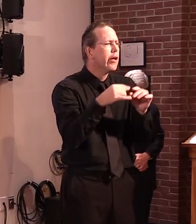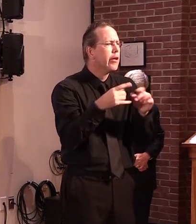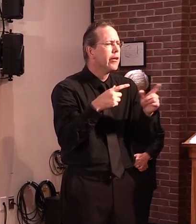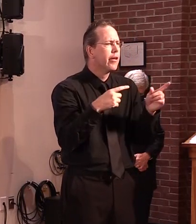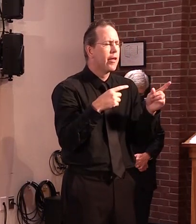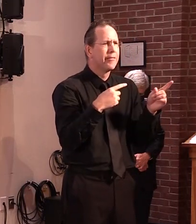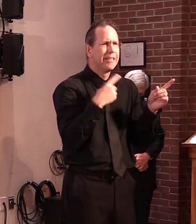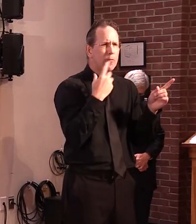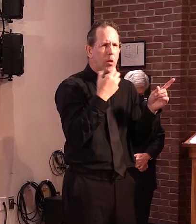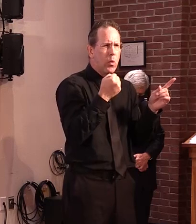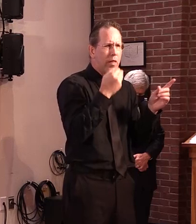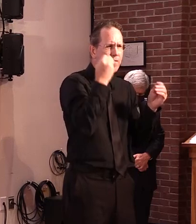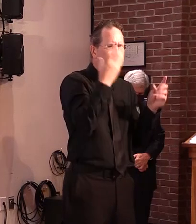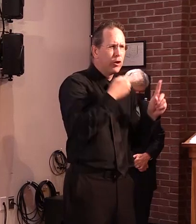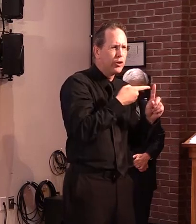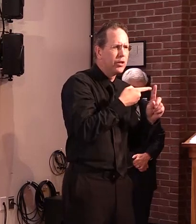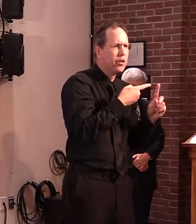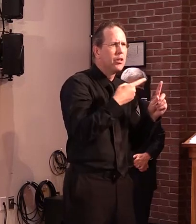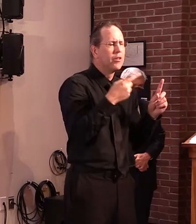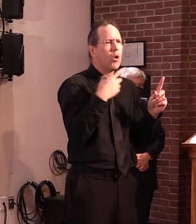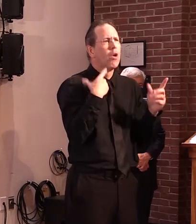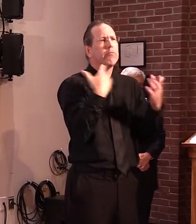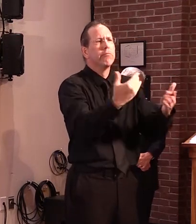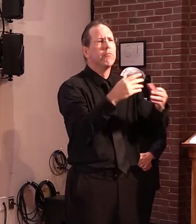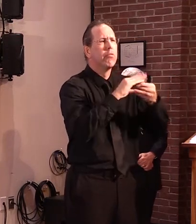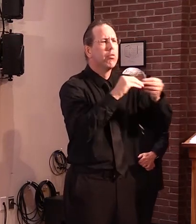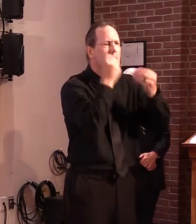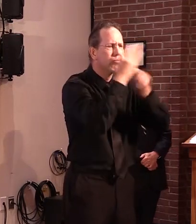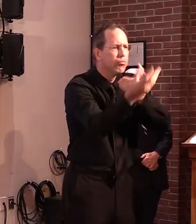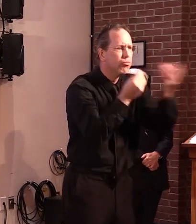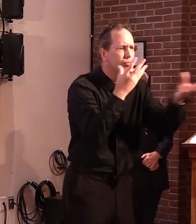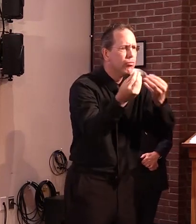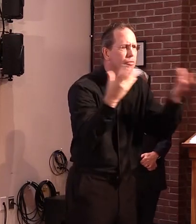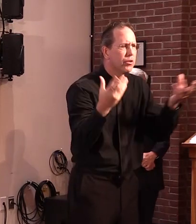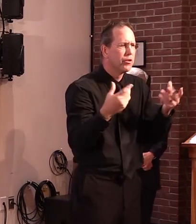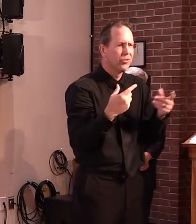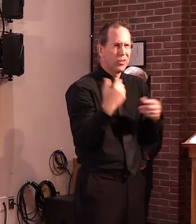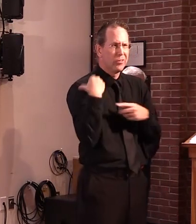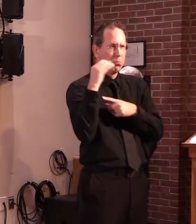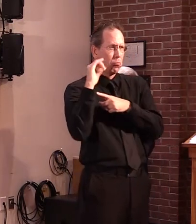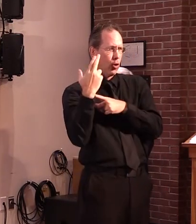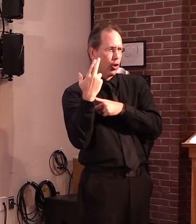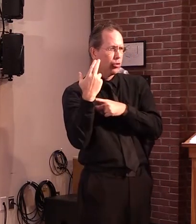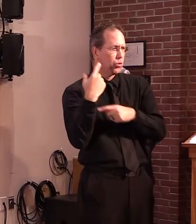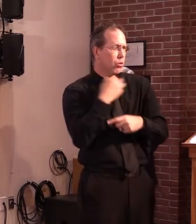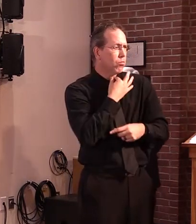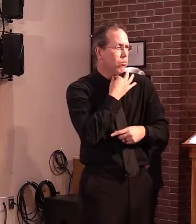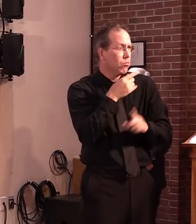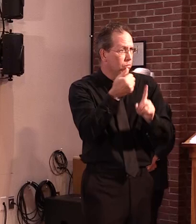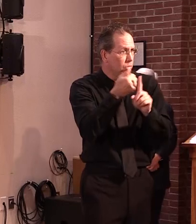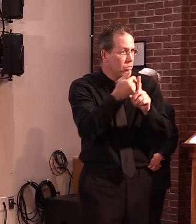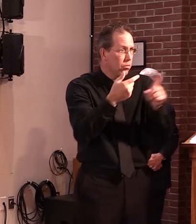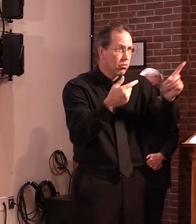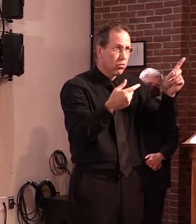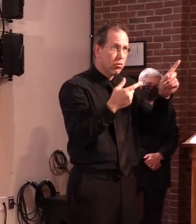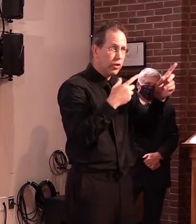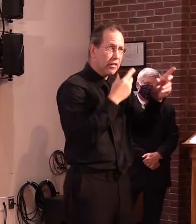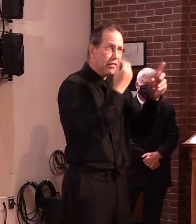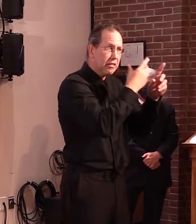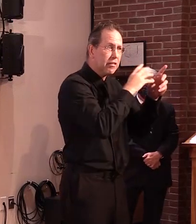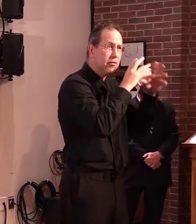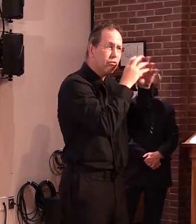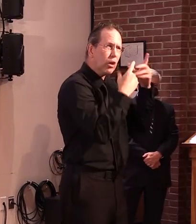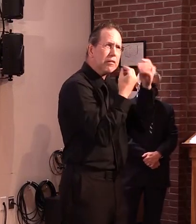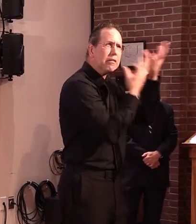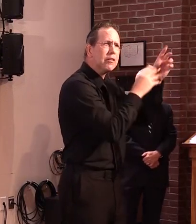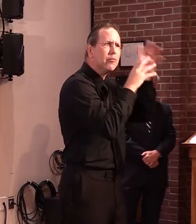alarm earlier? You know, obviously, that's a very politically charged question. I really don't think that